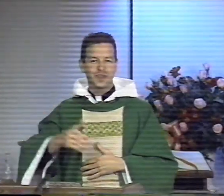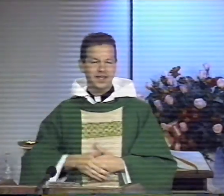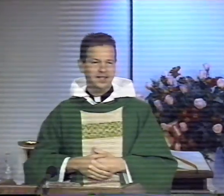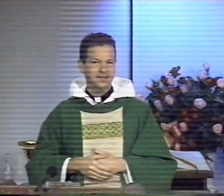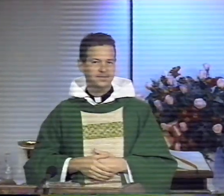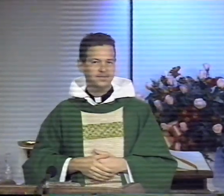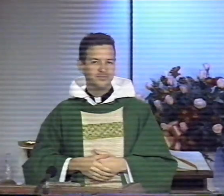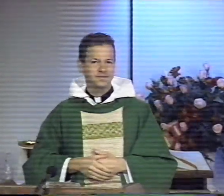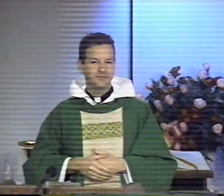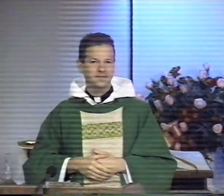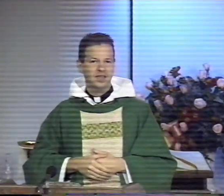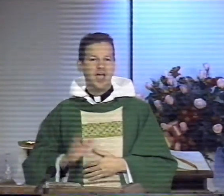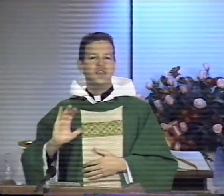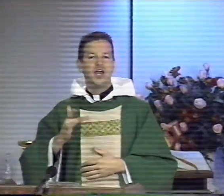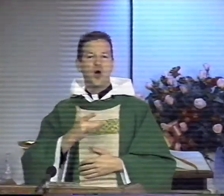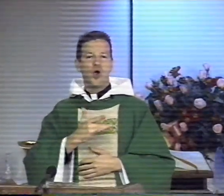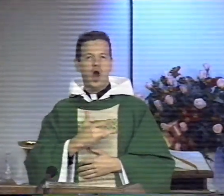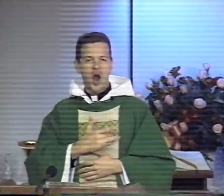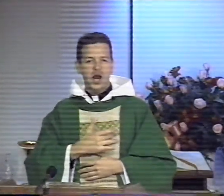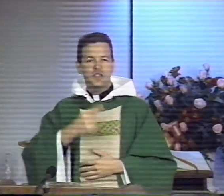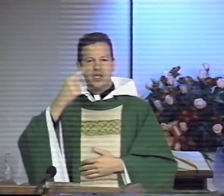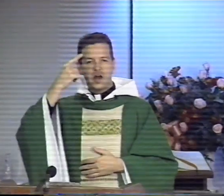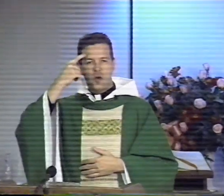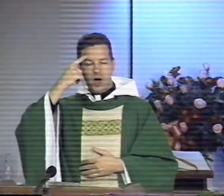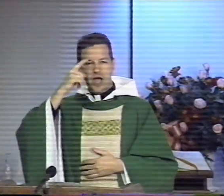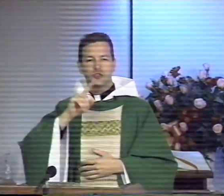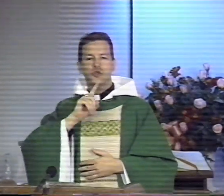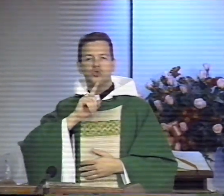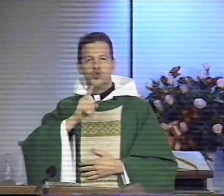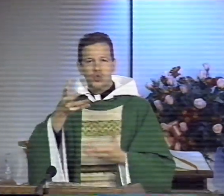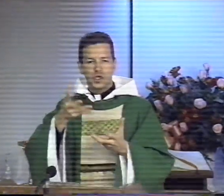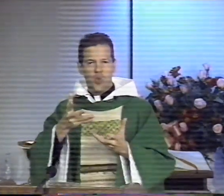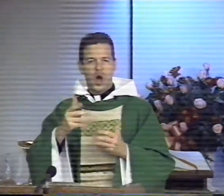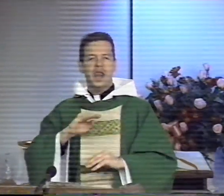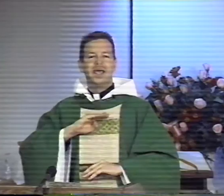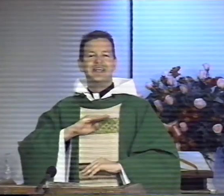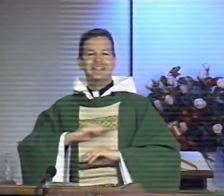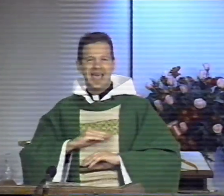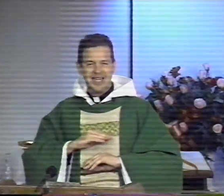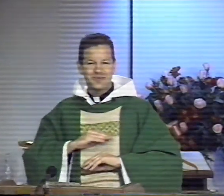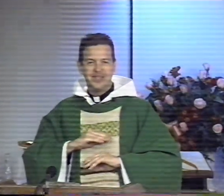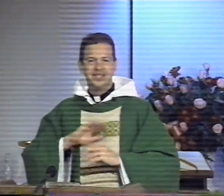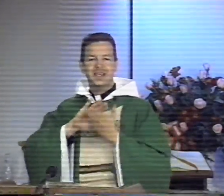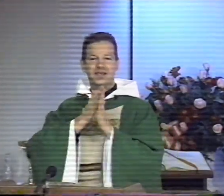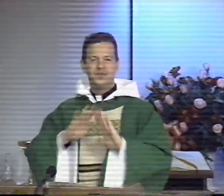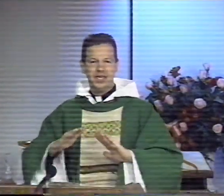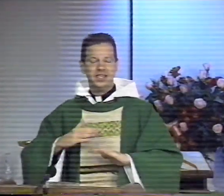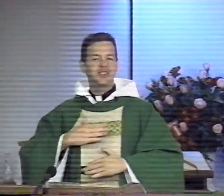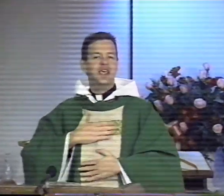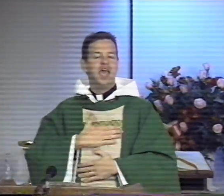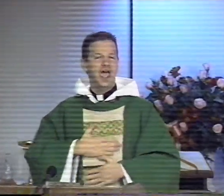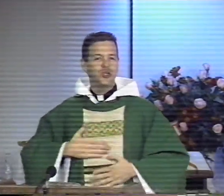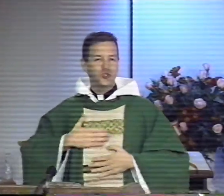thing, that our hearts and our minds truly want contentment, peace, and